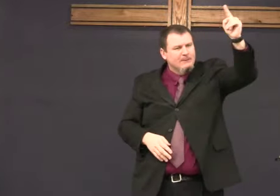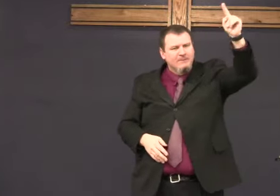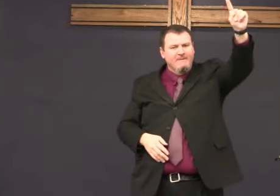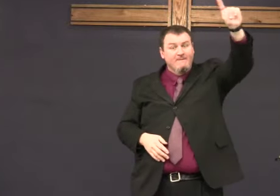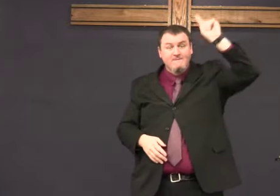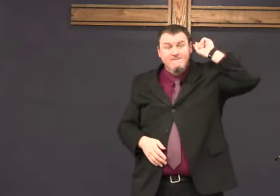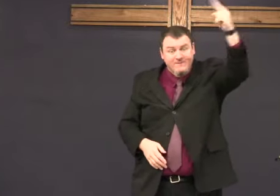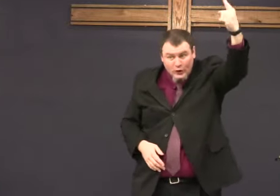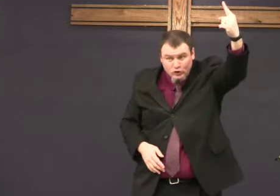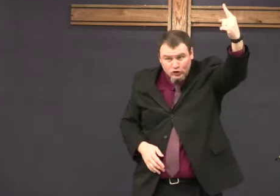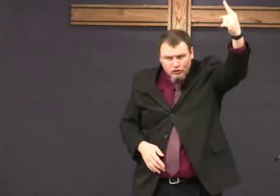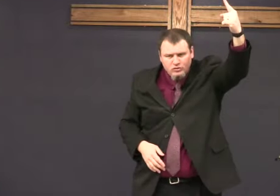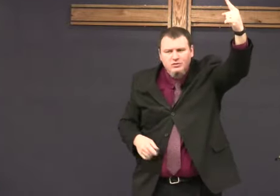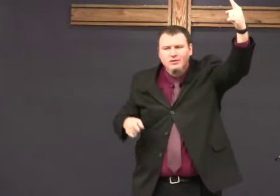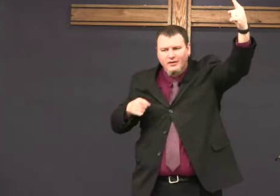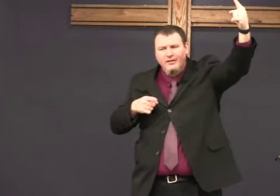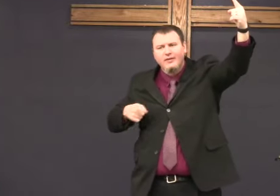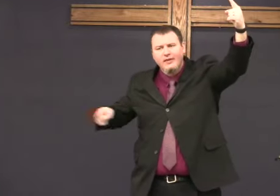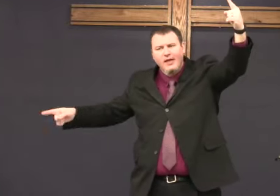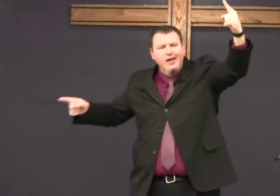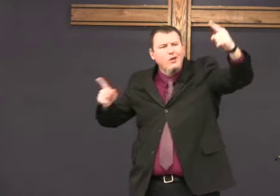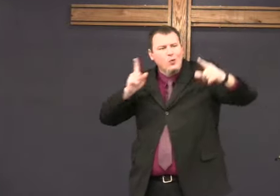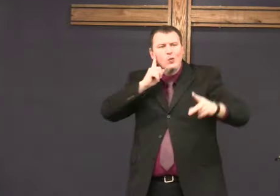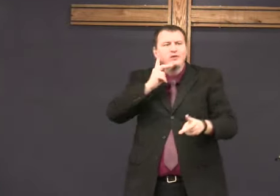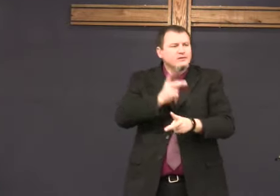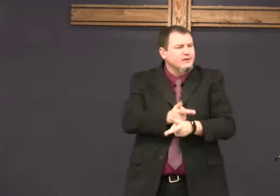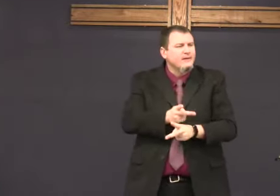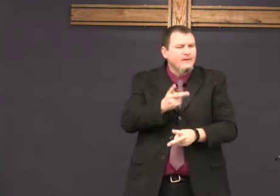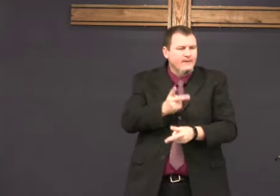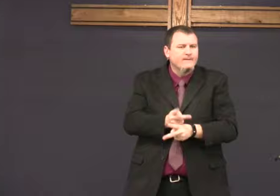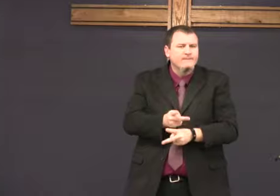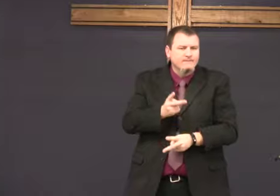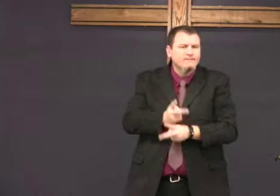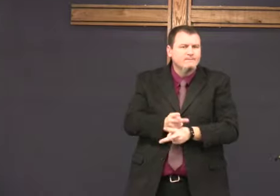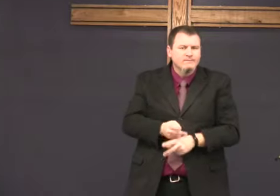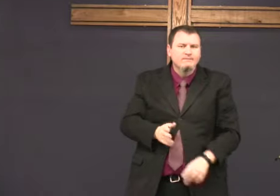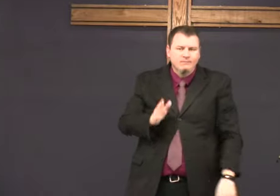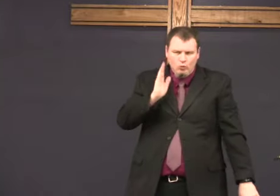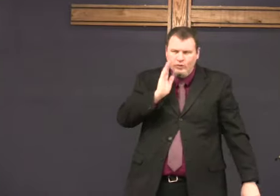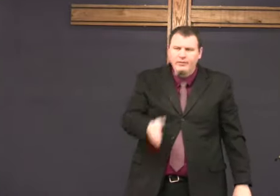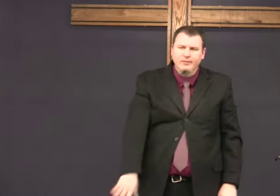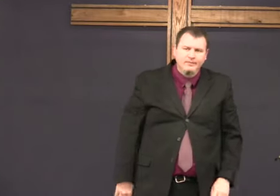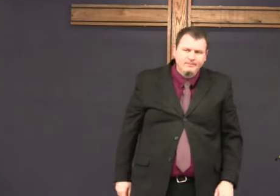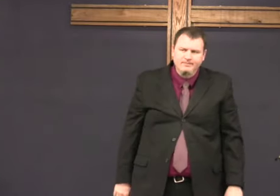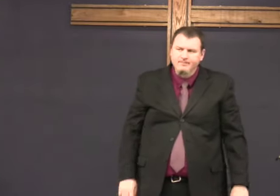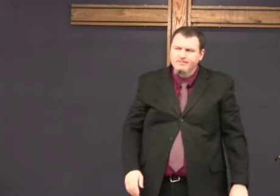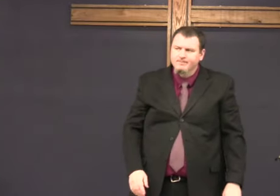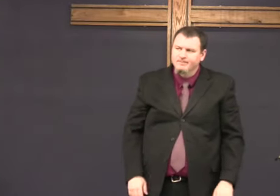I need to focus. Focus on God first, and all those things will be completed.